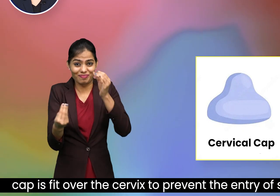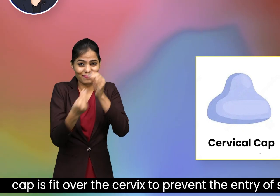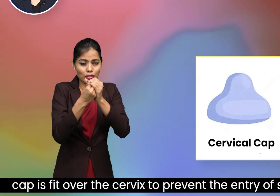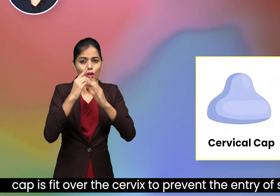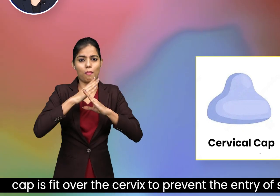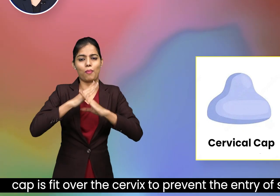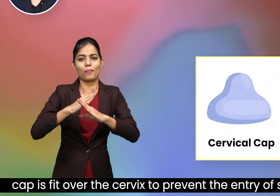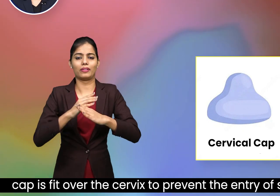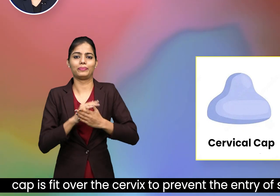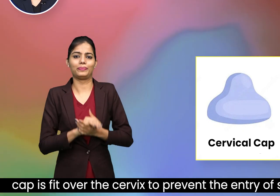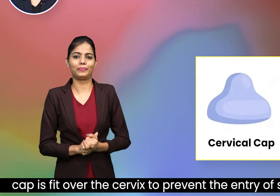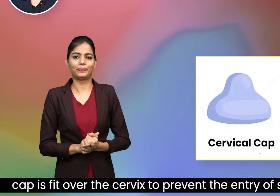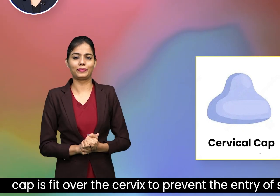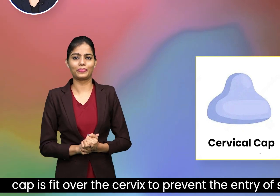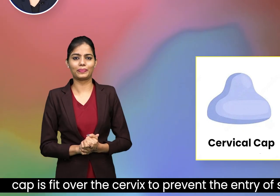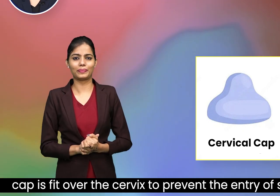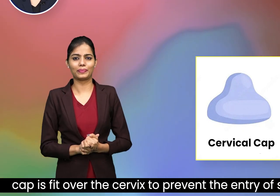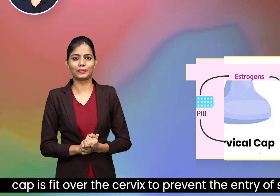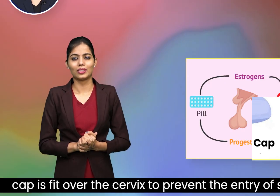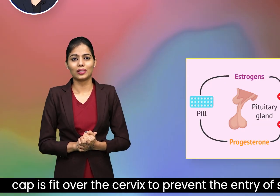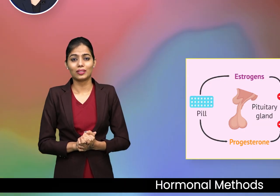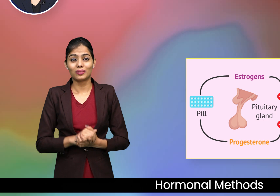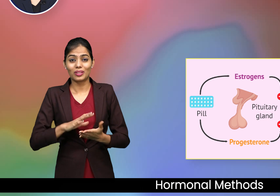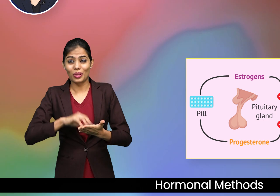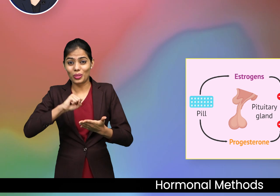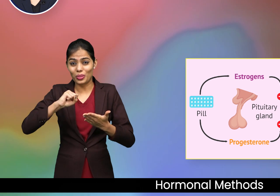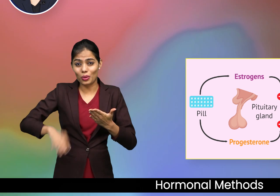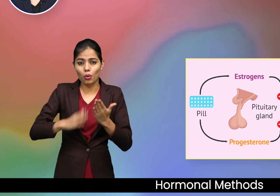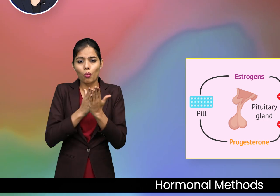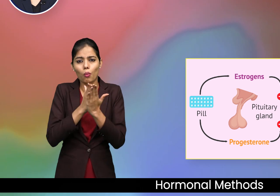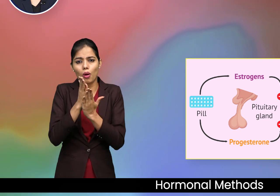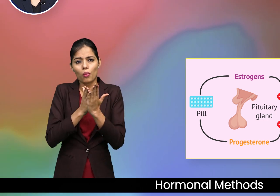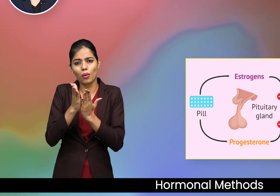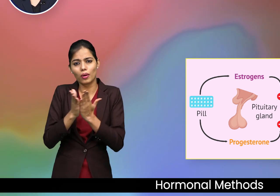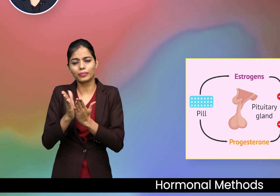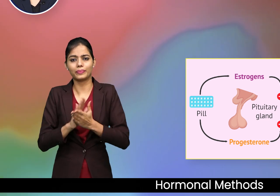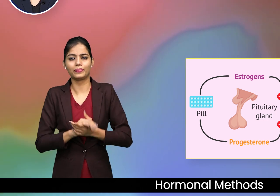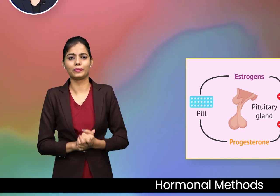prevent the entry of sperms into the uterus. Hormonal methods.